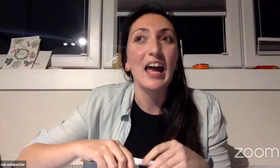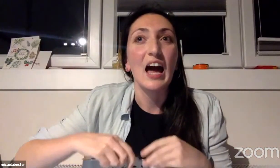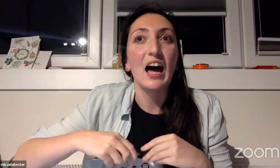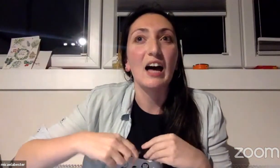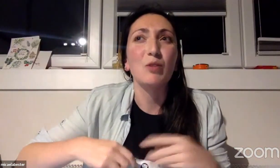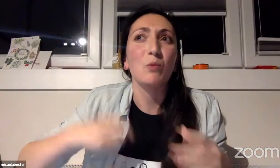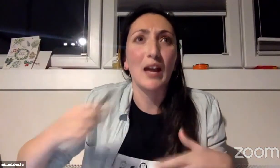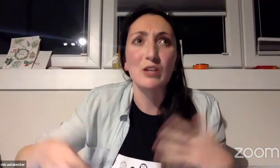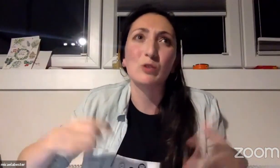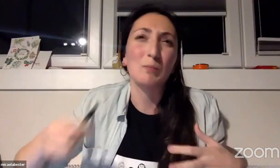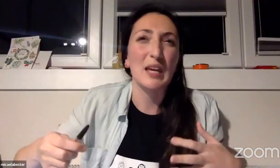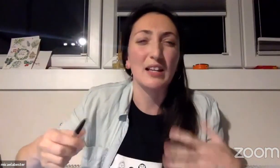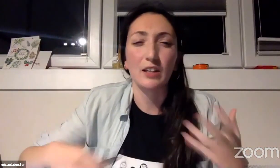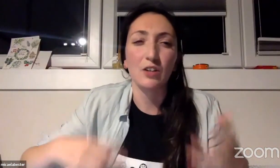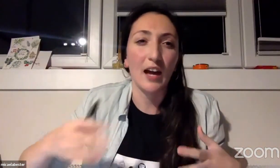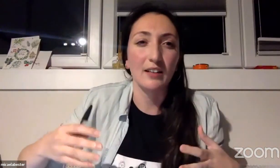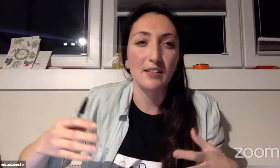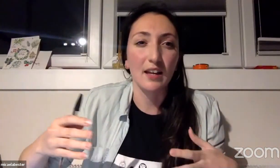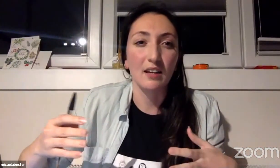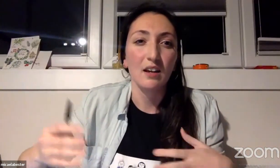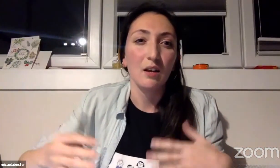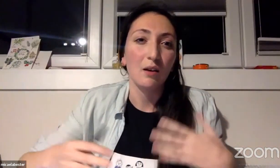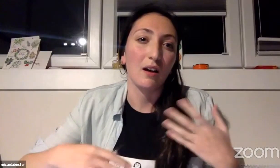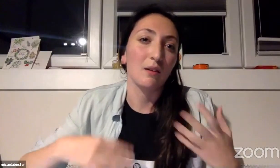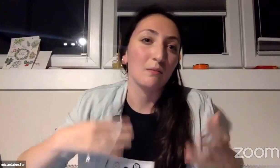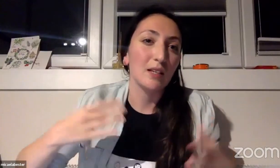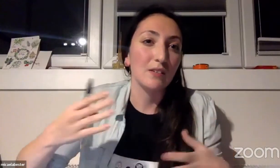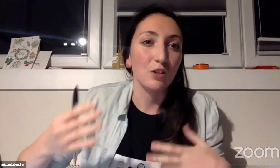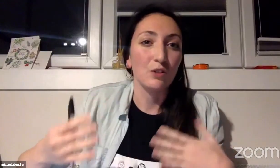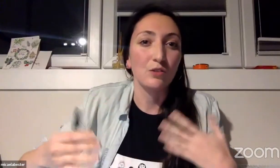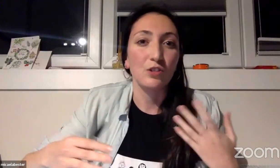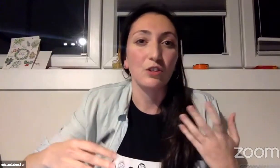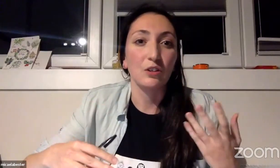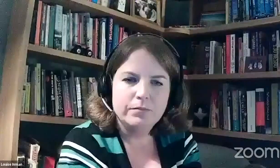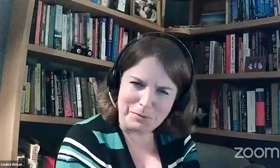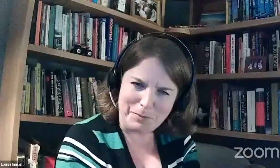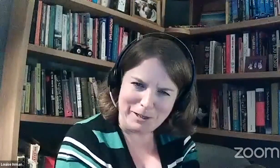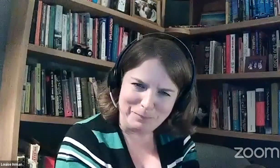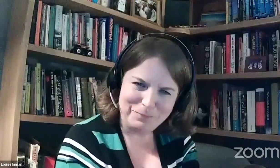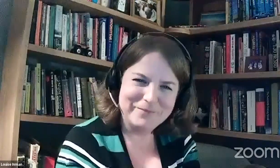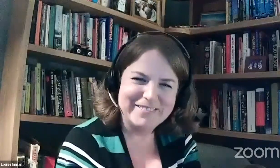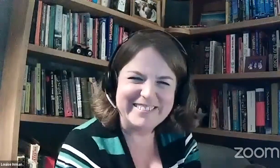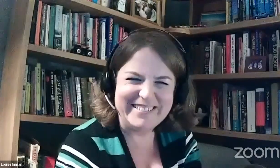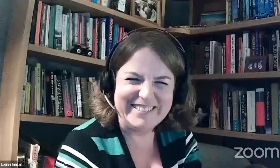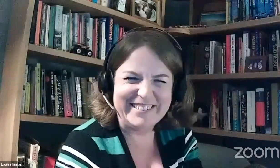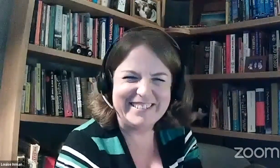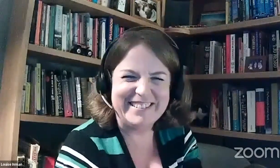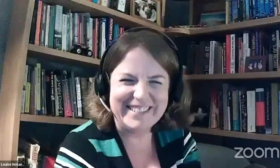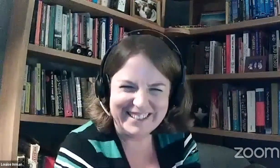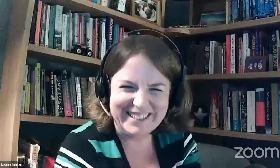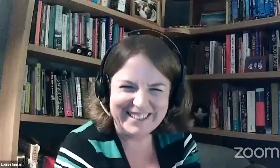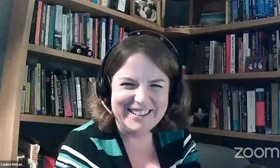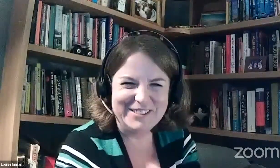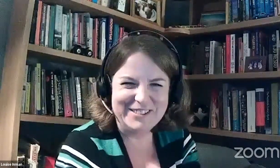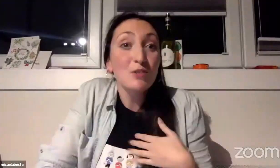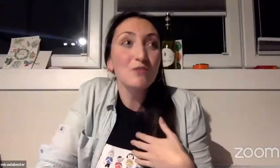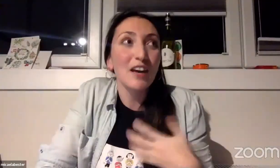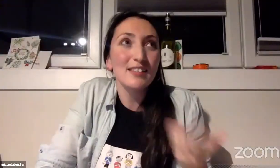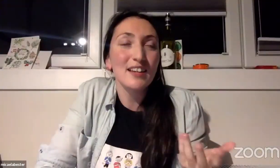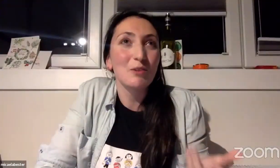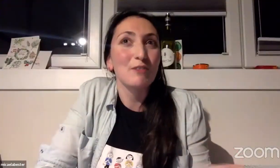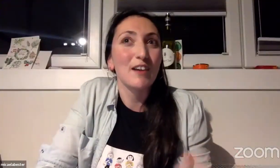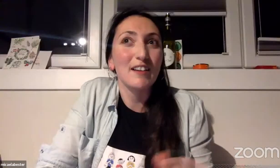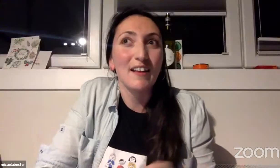UK. The way you speak, like your accent, is used. I don't know what you mean. And so I